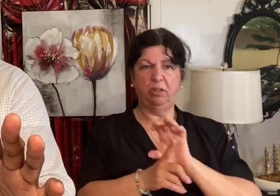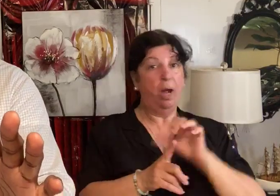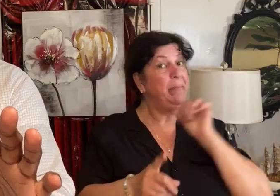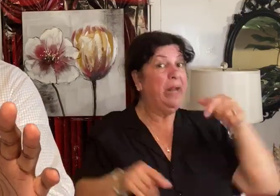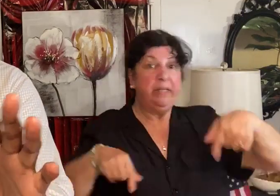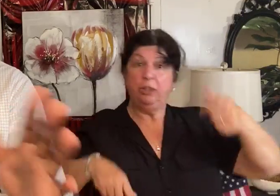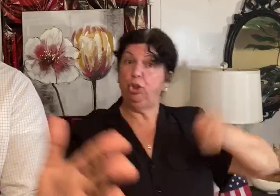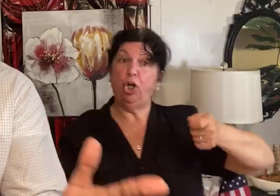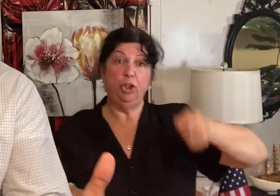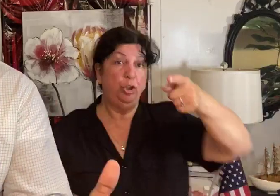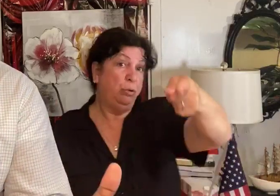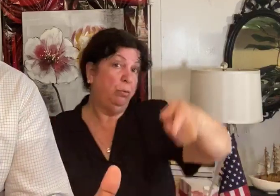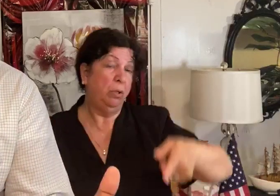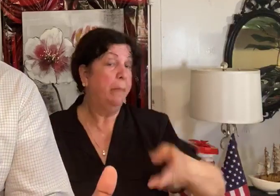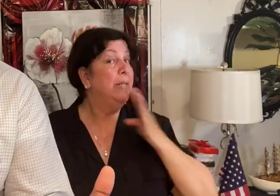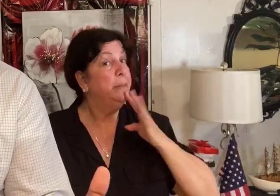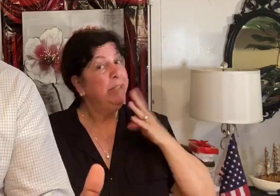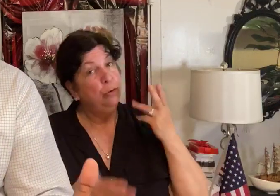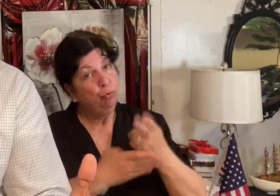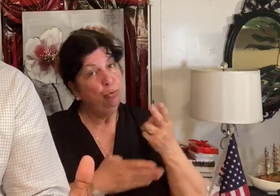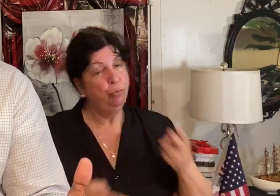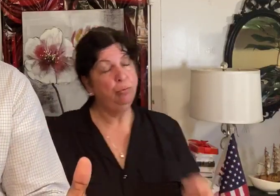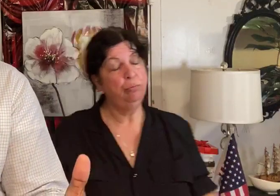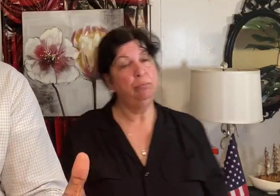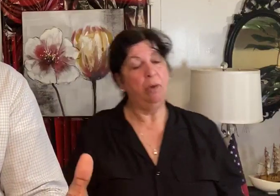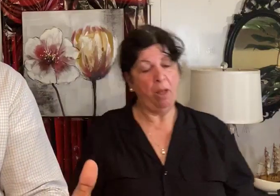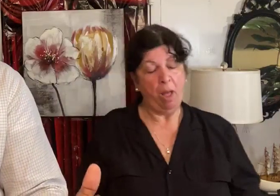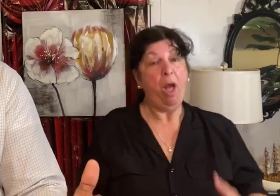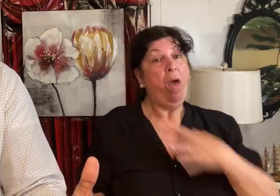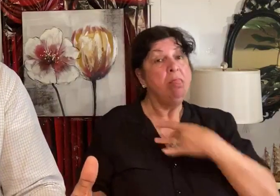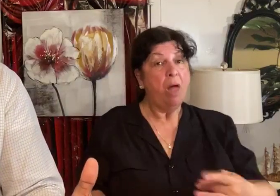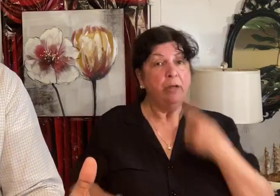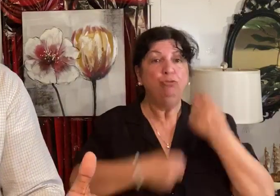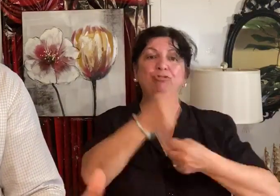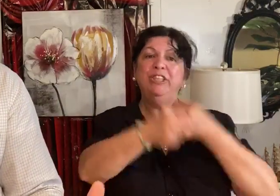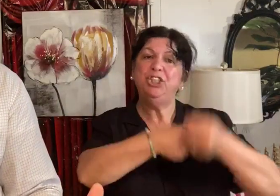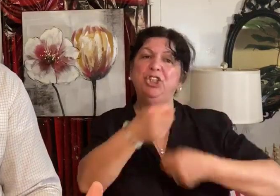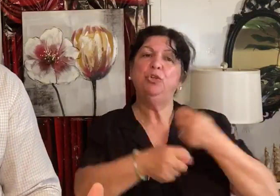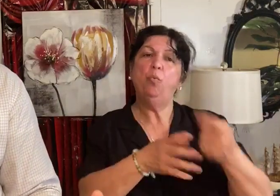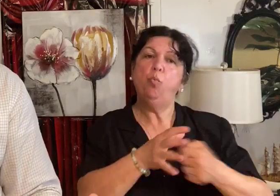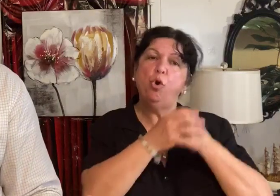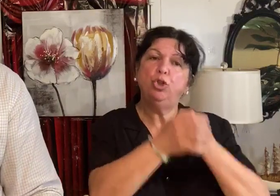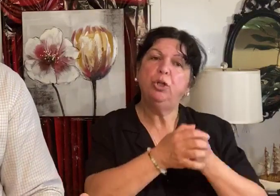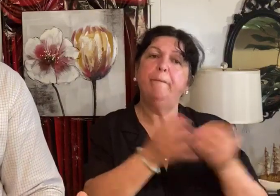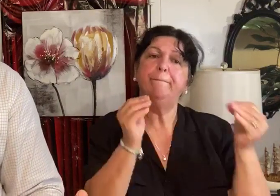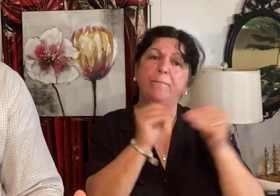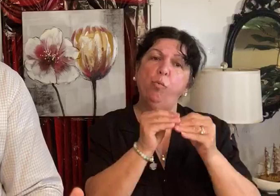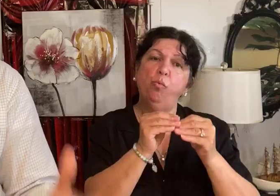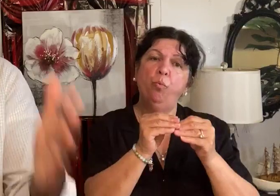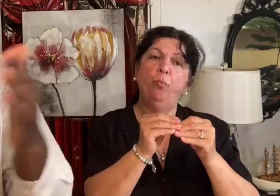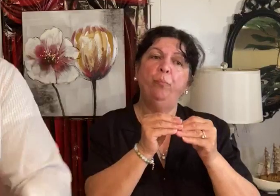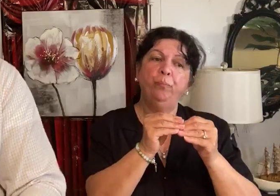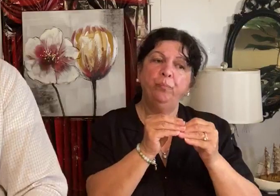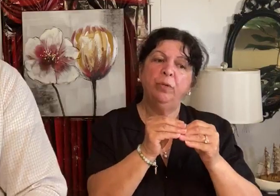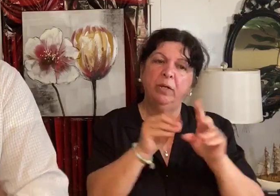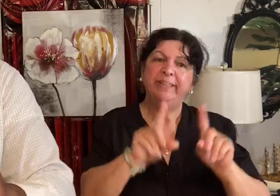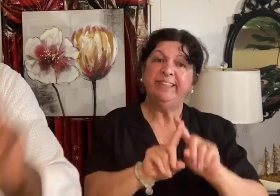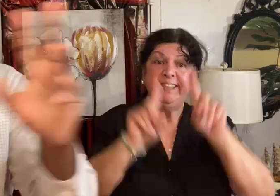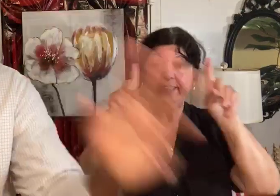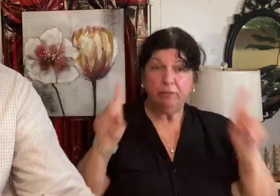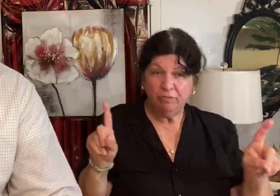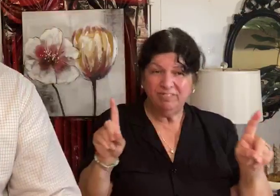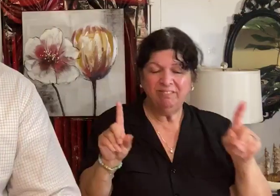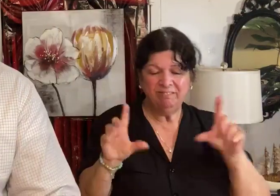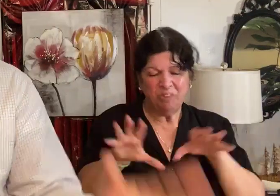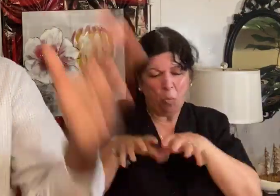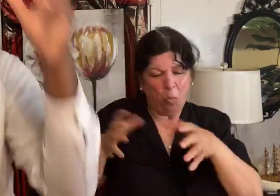you. I'm just here to speak the truth. I like the traditional worship more because it's different from